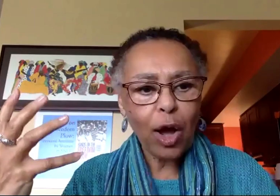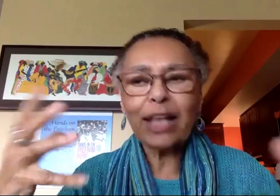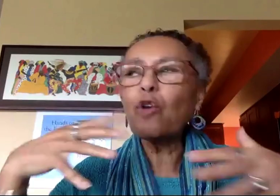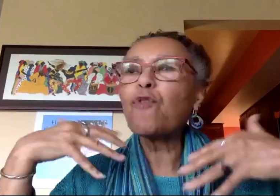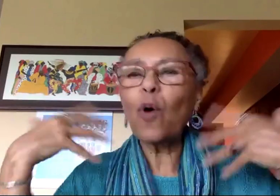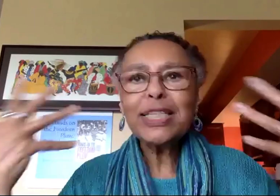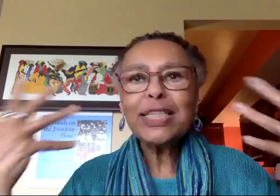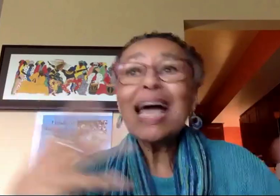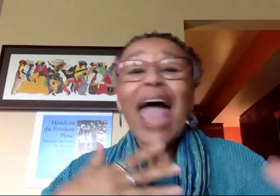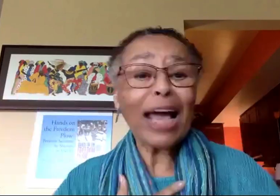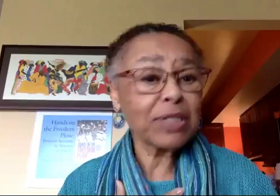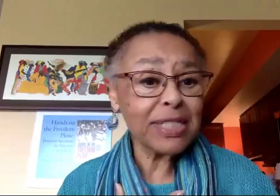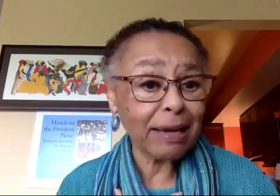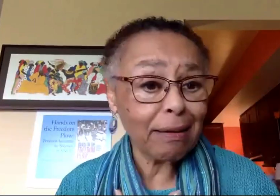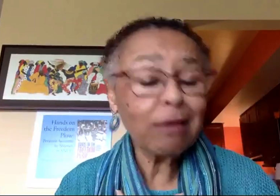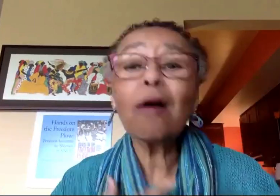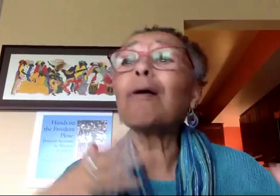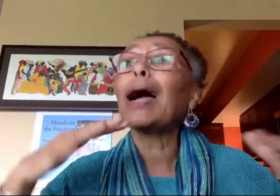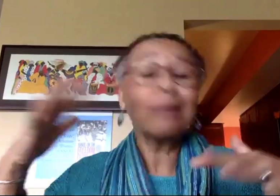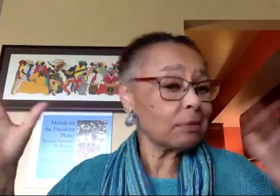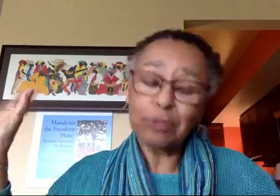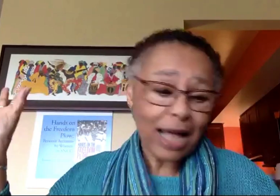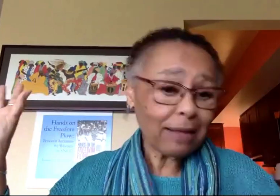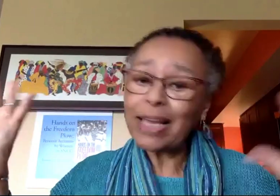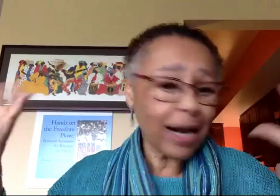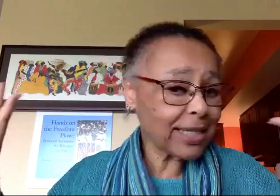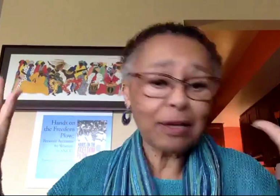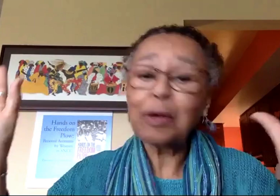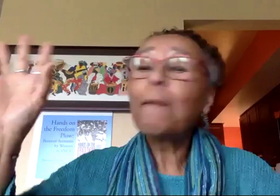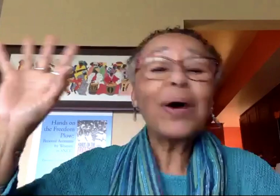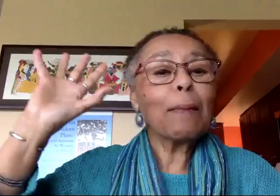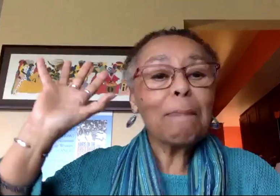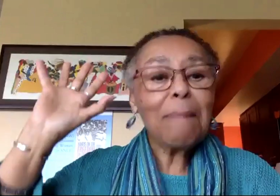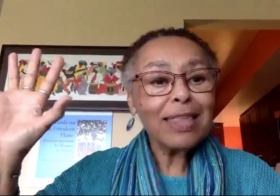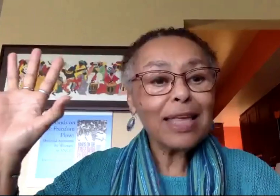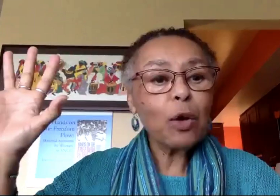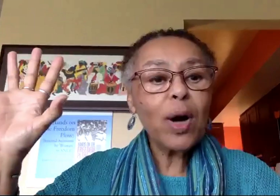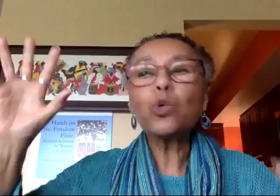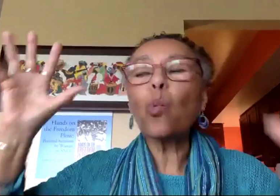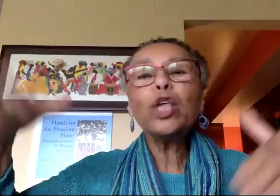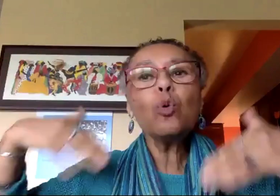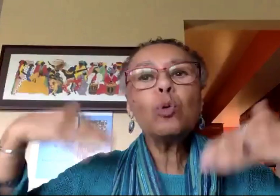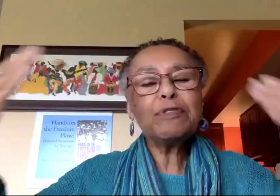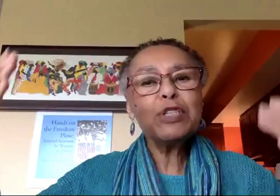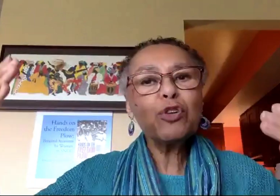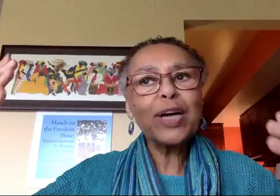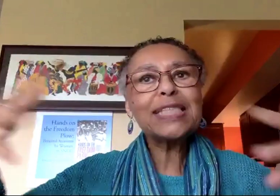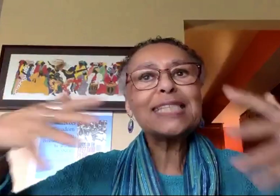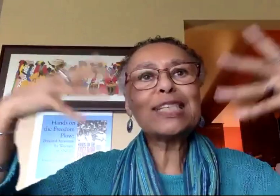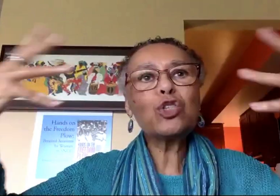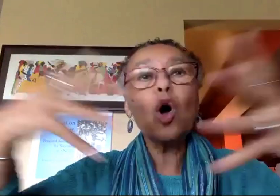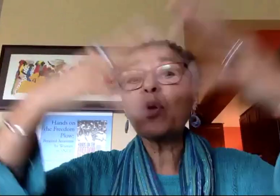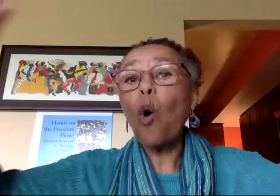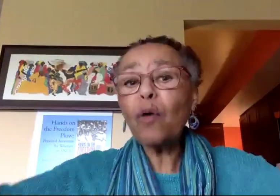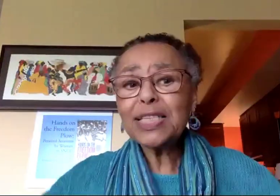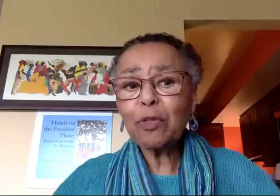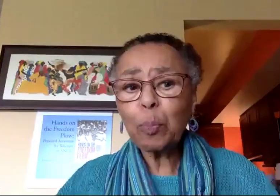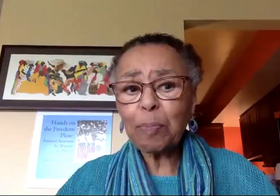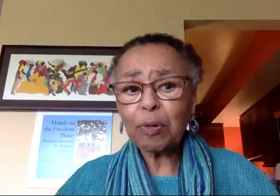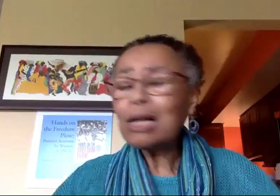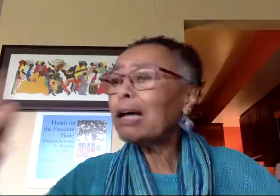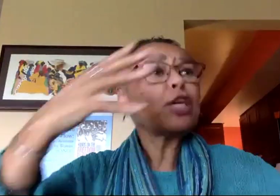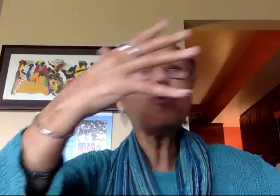song, and your voices, and I couldn't sing, can I tell you? But the main thing was when you lifted your voices in song with all these